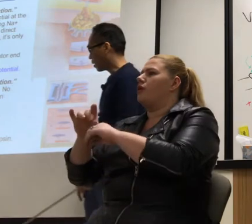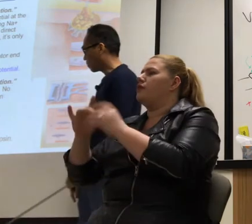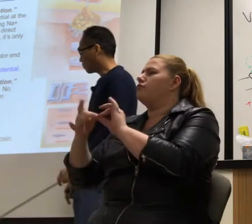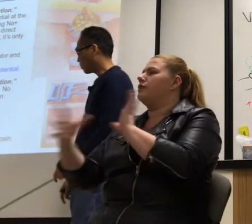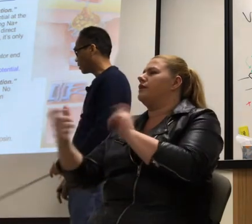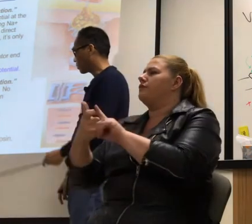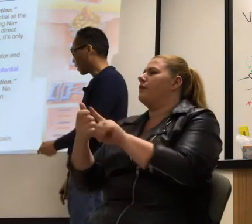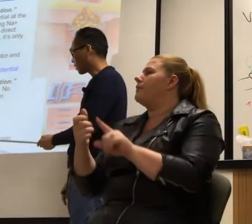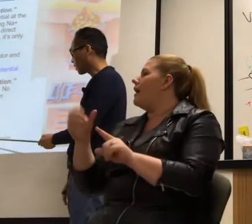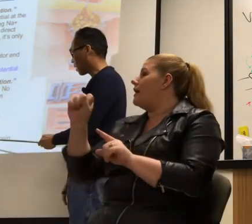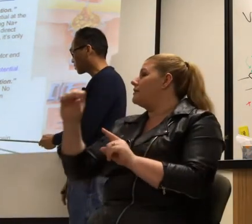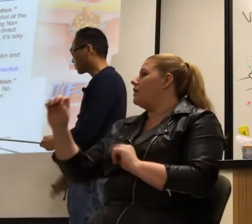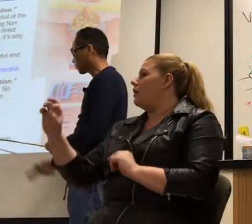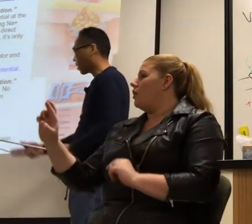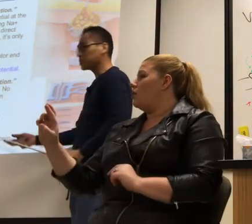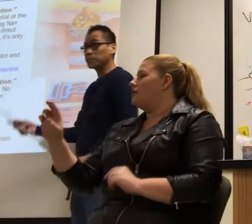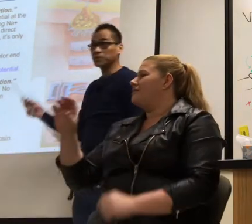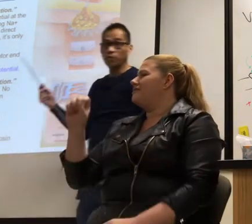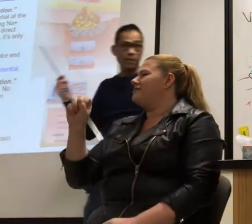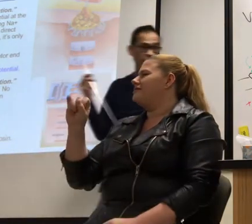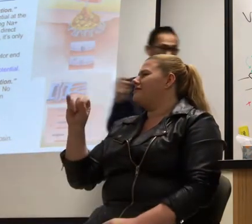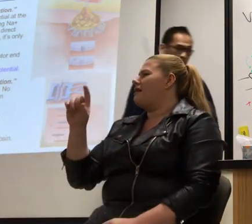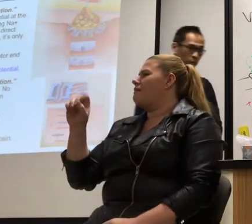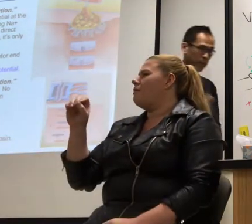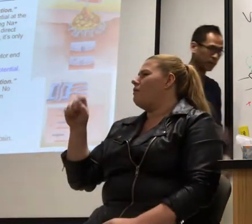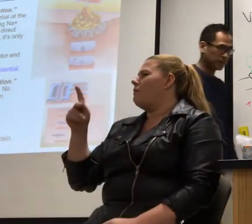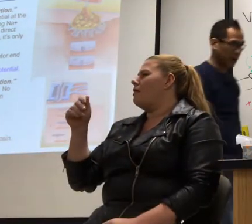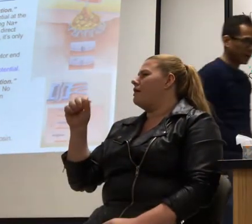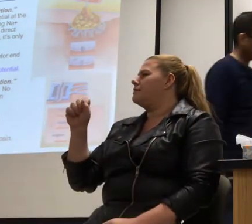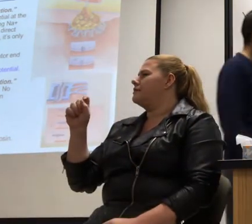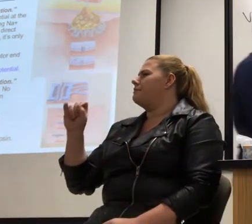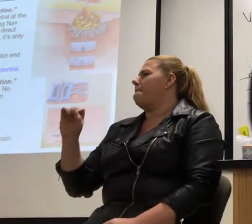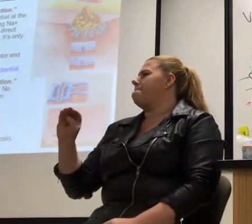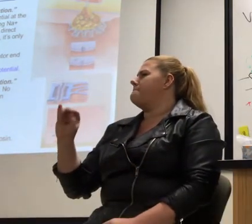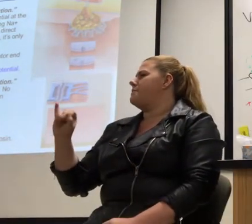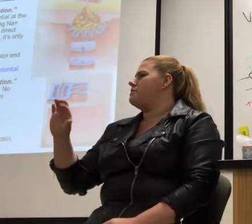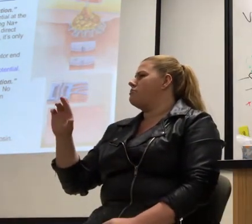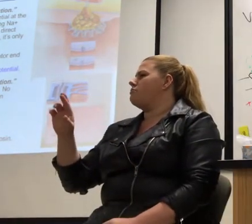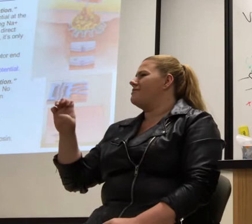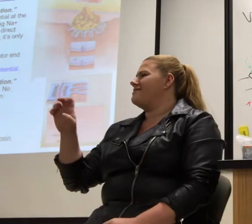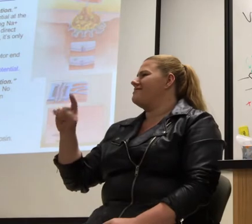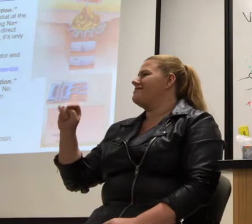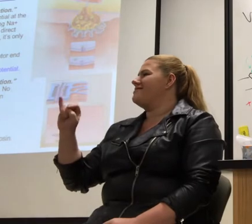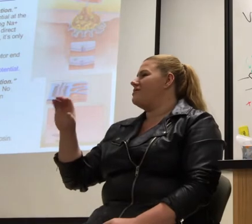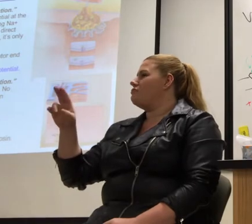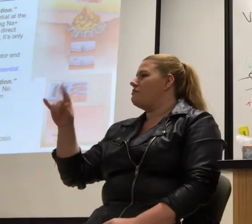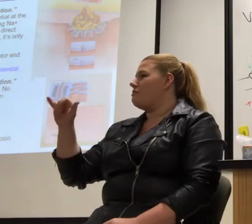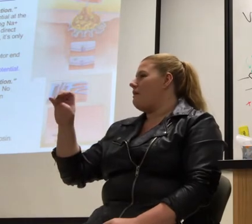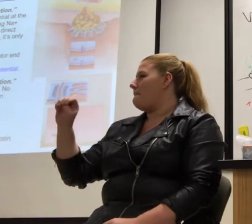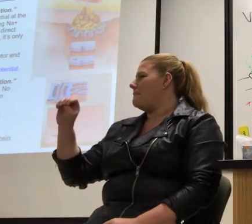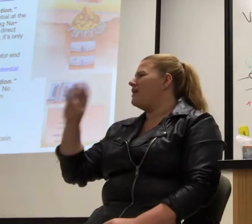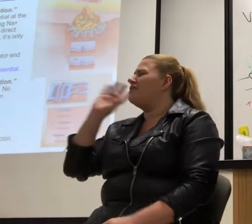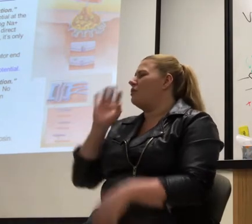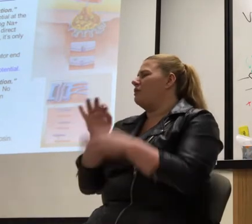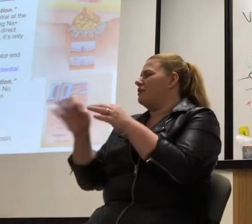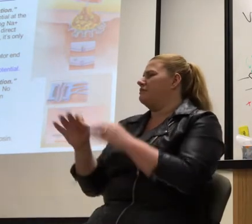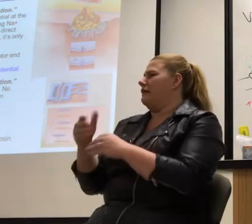and it directly causes the cross bridge formation, so we'll get into that next. So I'm gonna